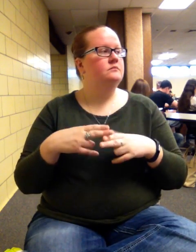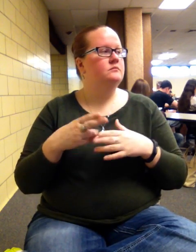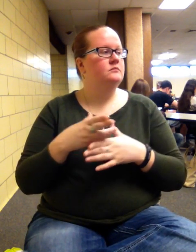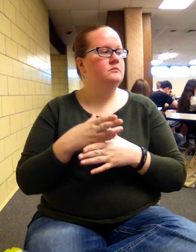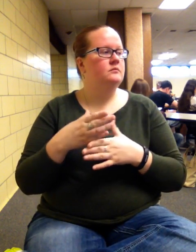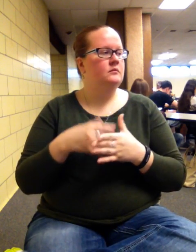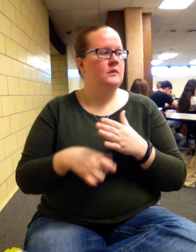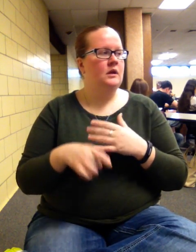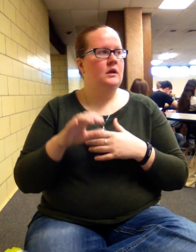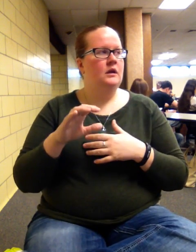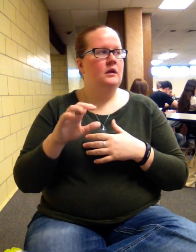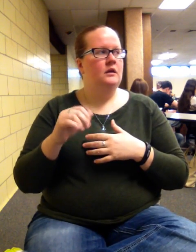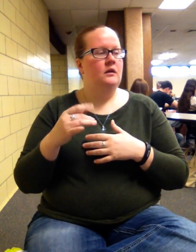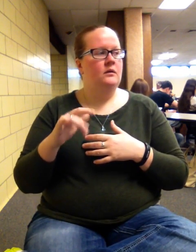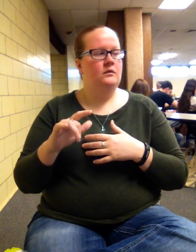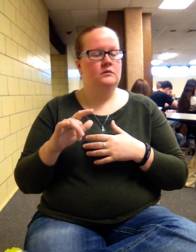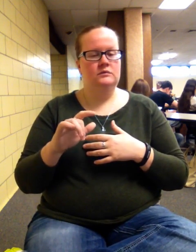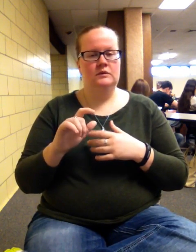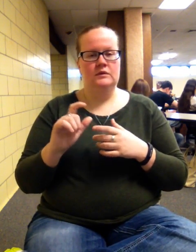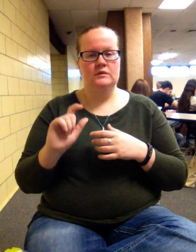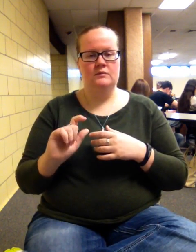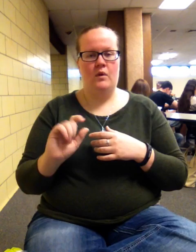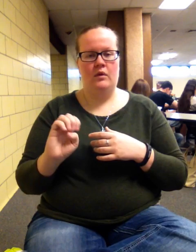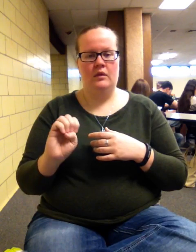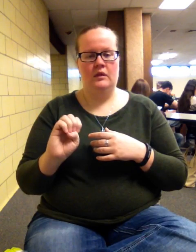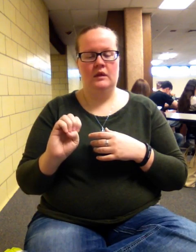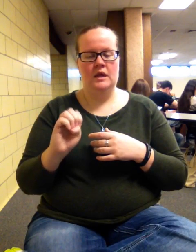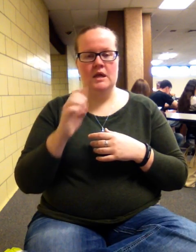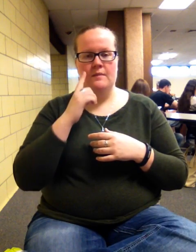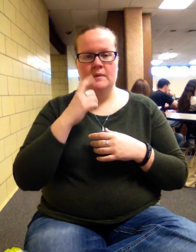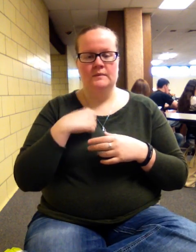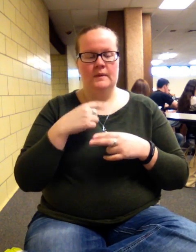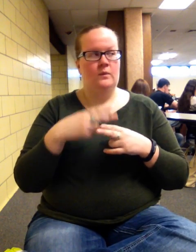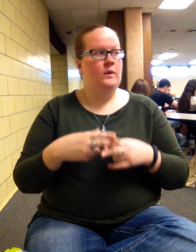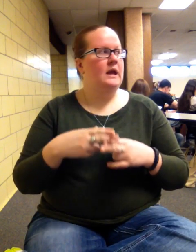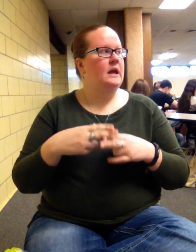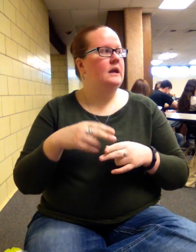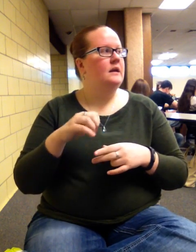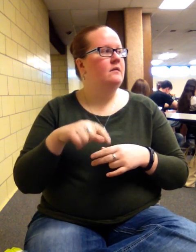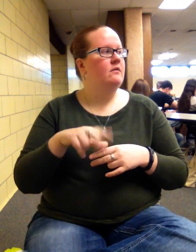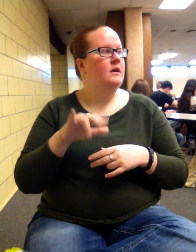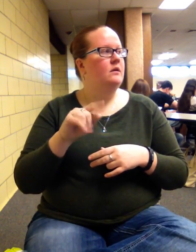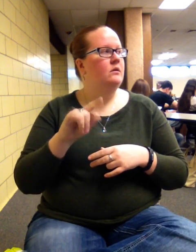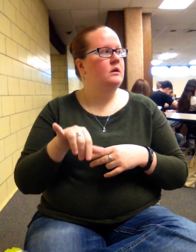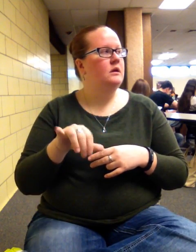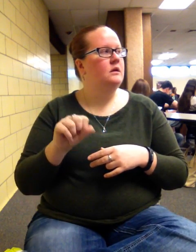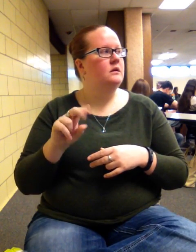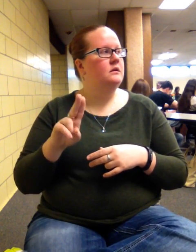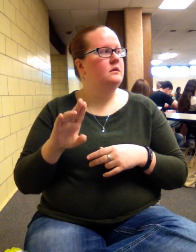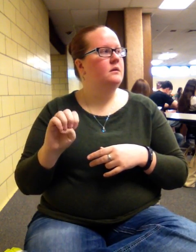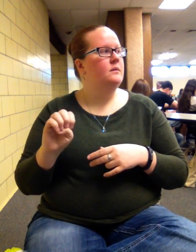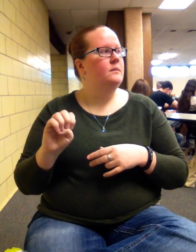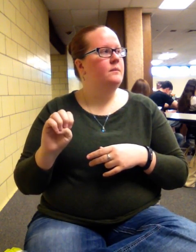E there, because what I'm doing is I'm saying weight of equity with a sub E, cost of